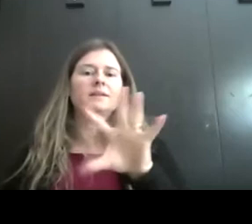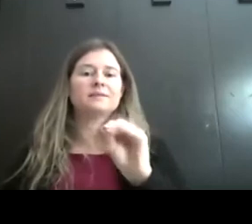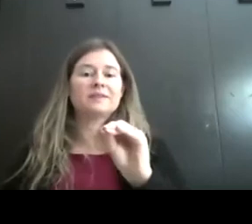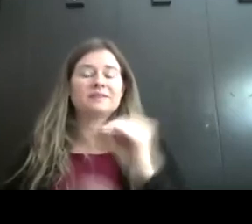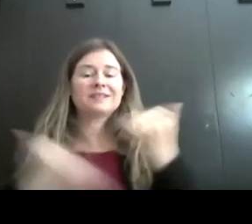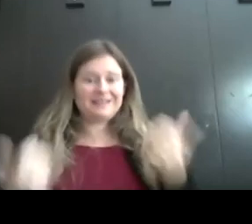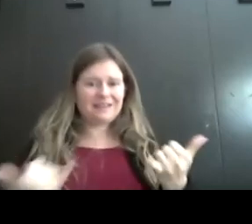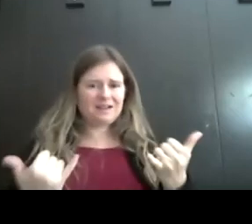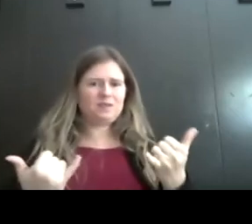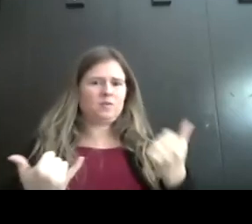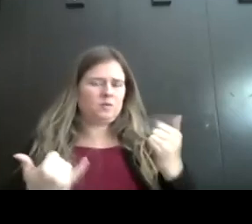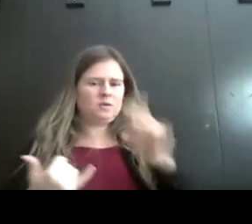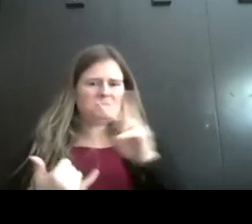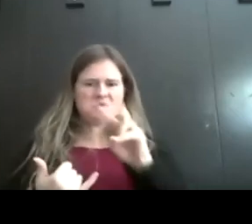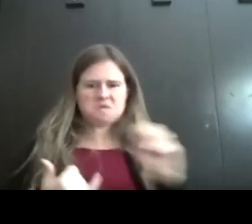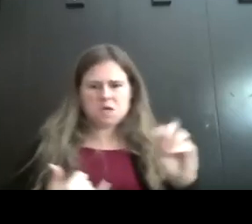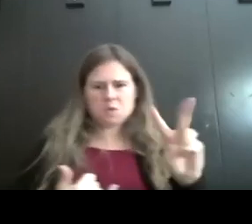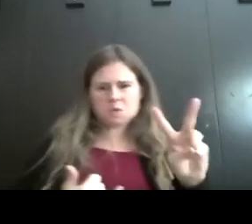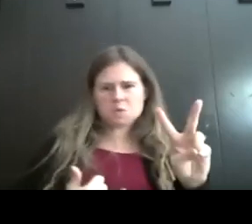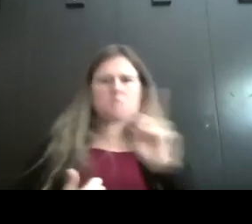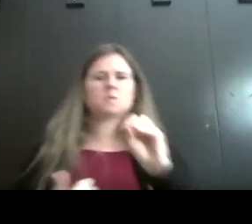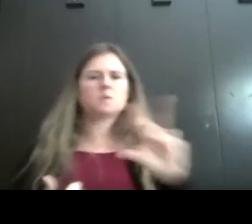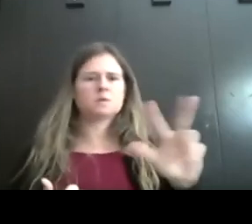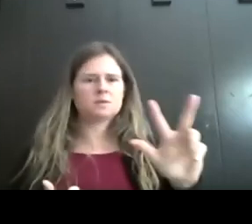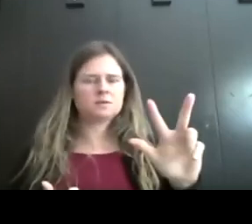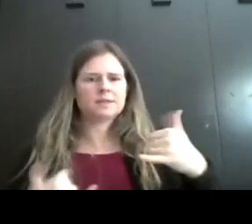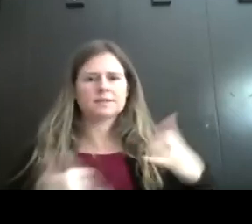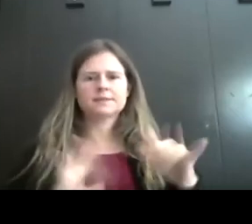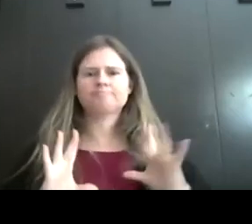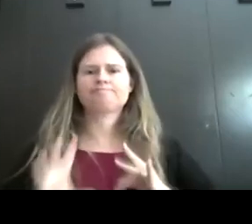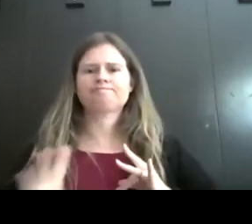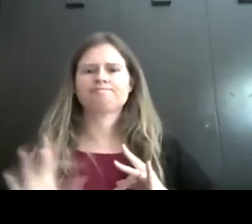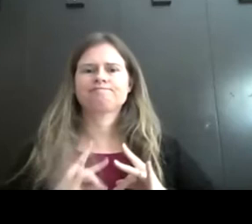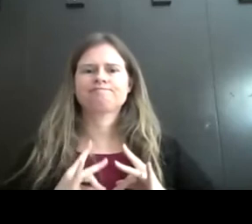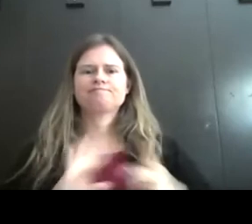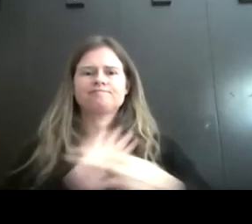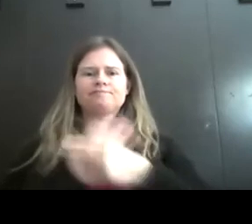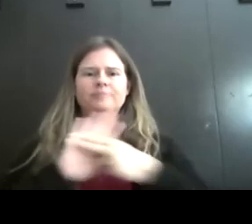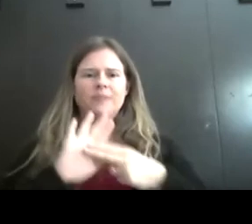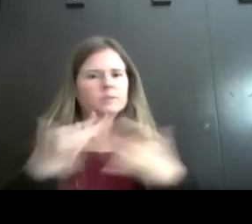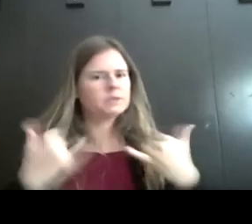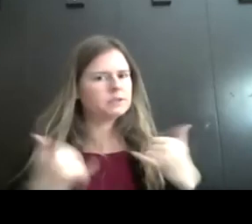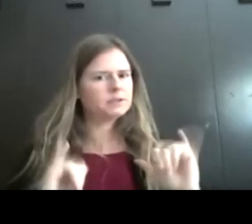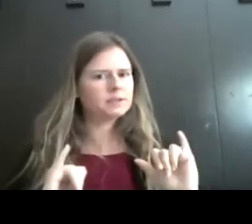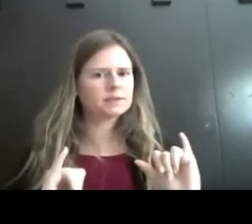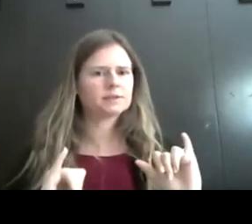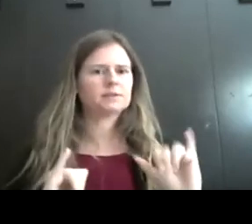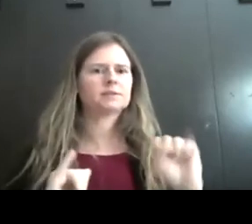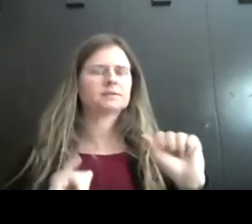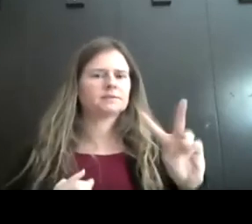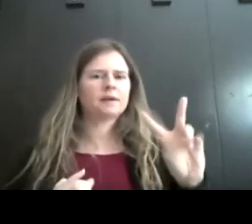2002 or three, whatever year that was, that label was still there. So I tell young people,